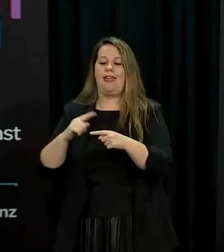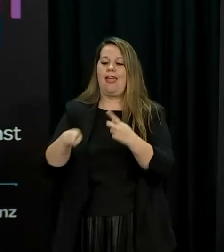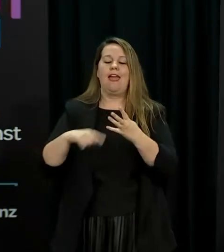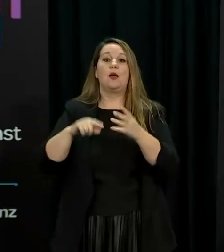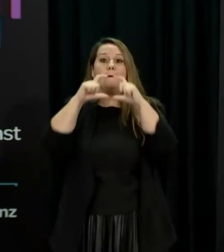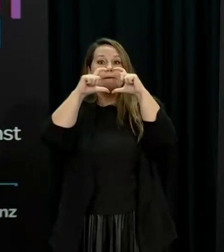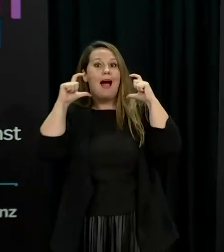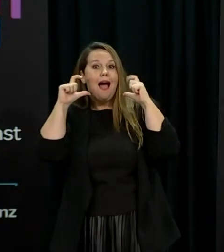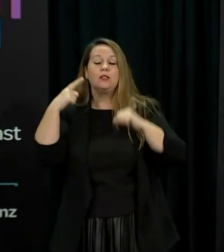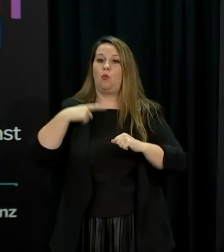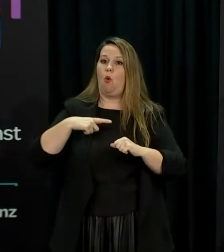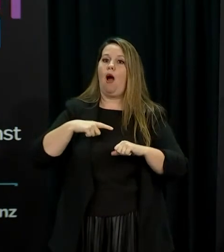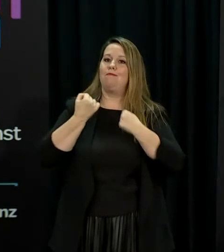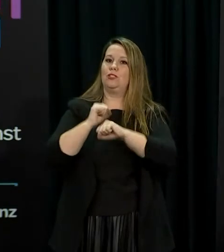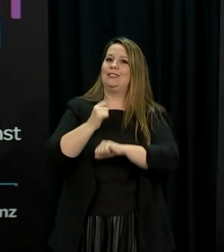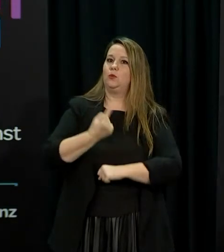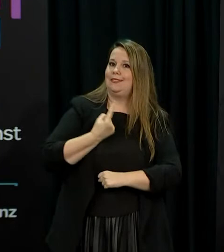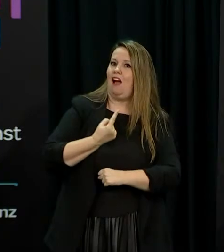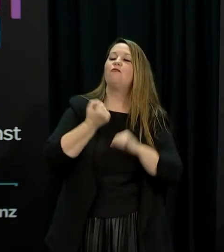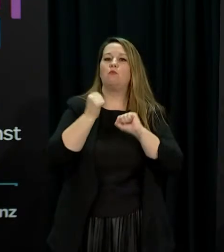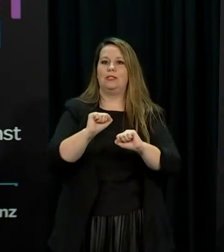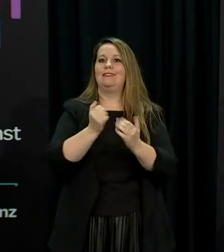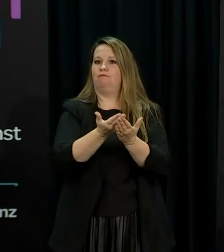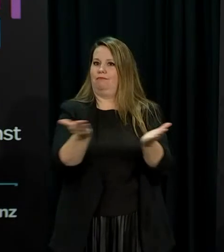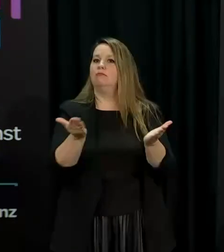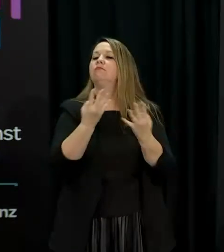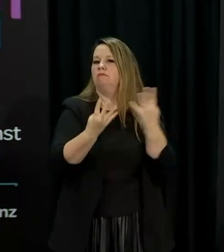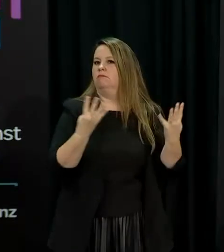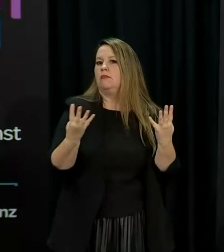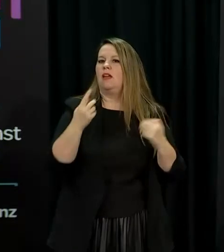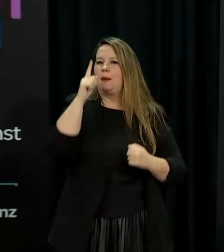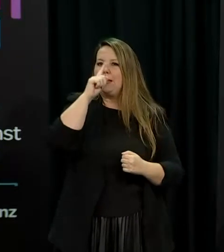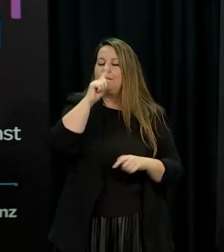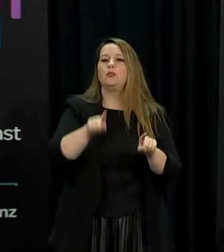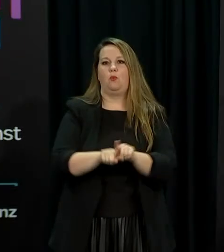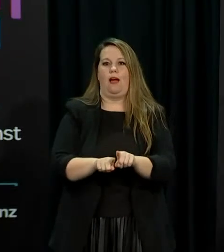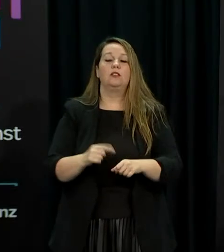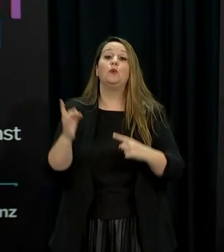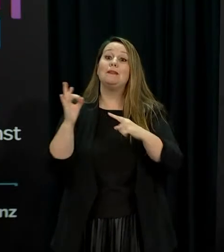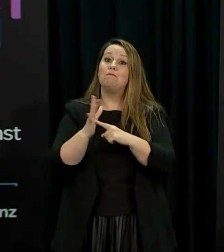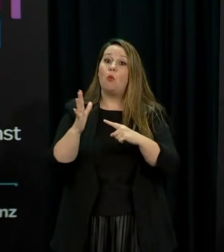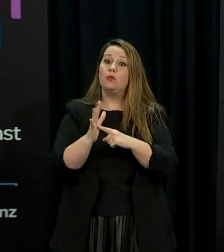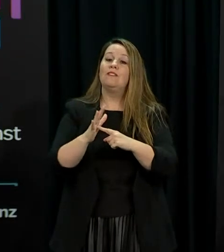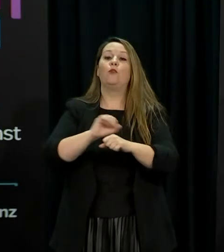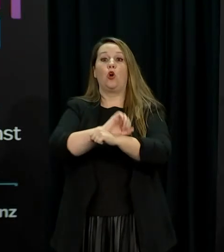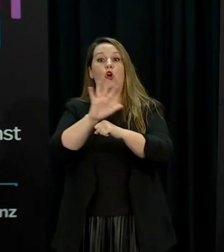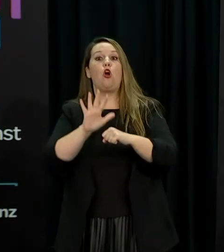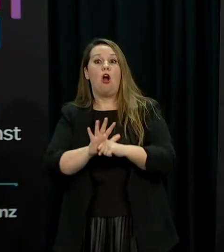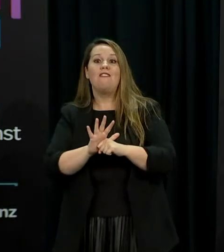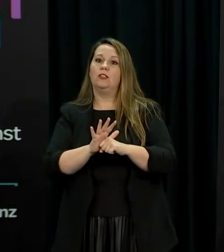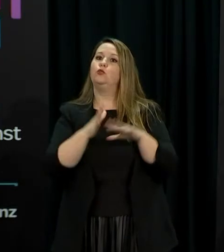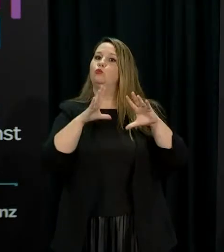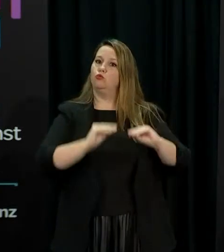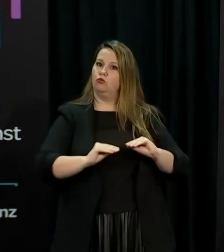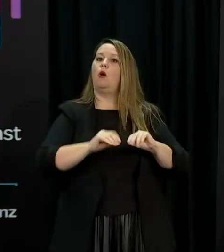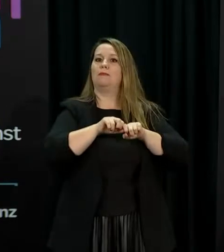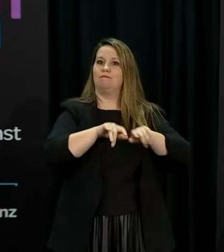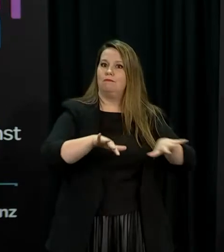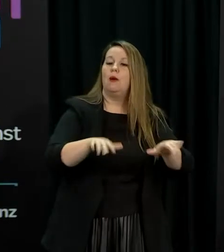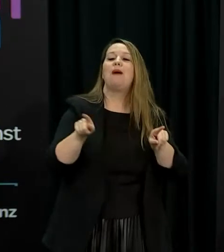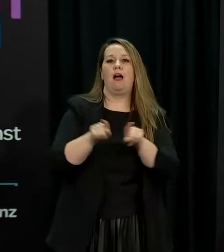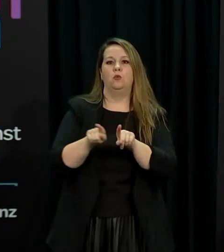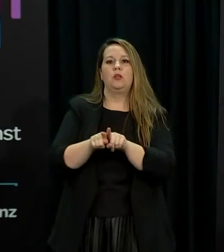both ourselves and others. These measures are all important not just for COVID-19 but for other respiratory illnesses.